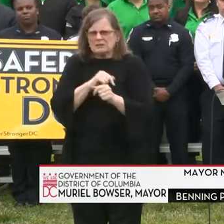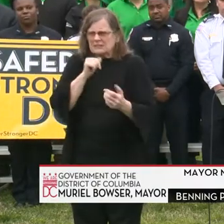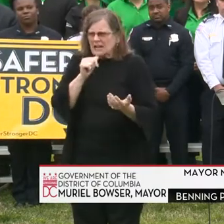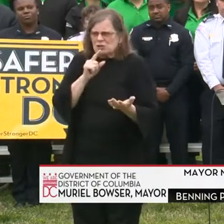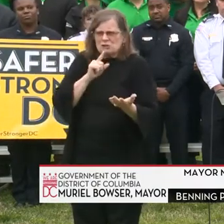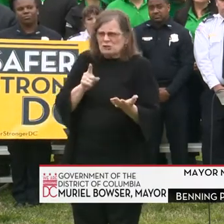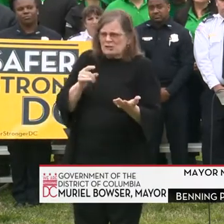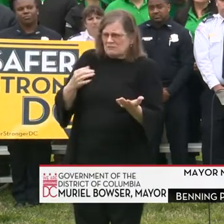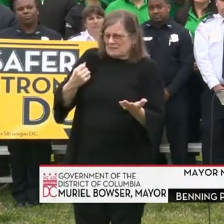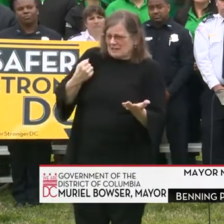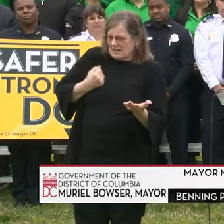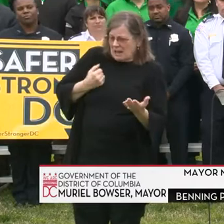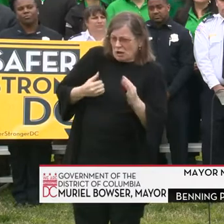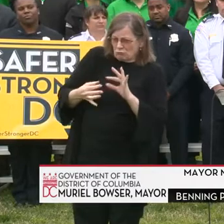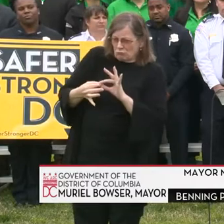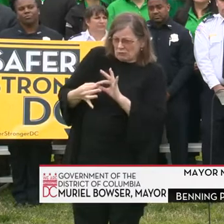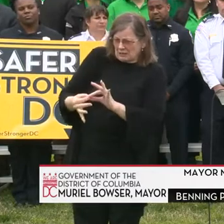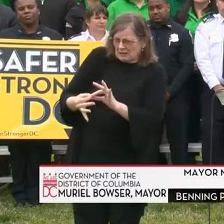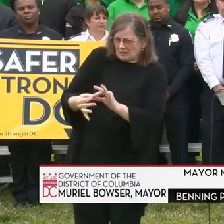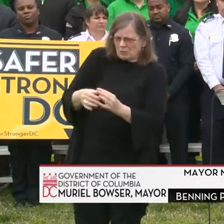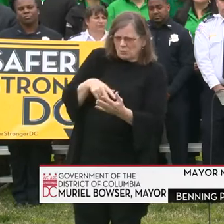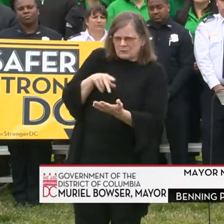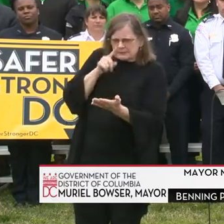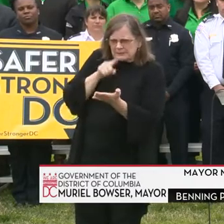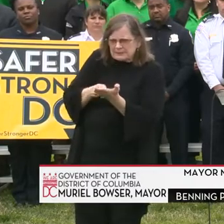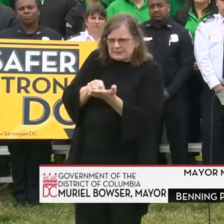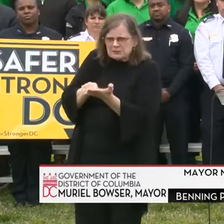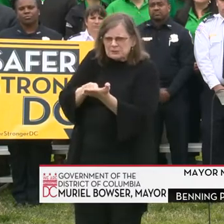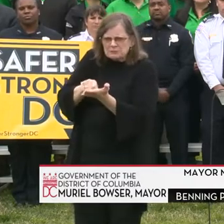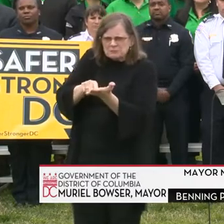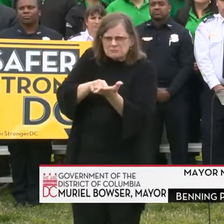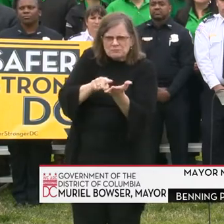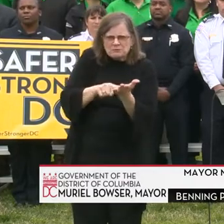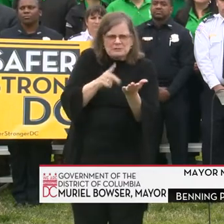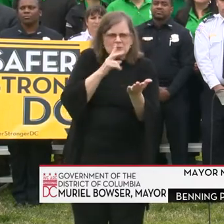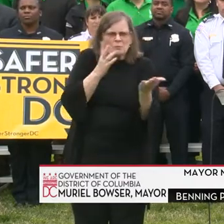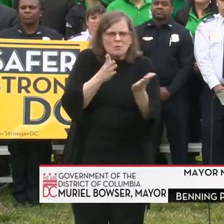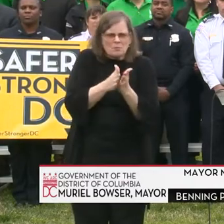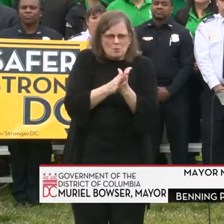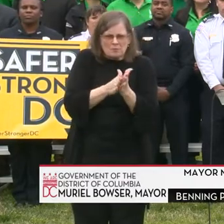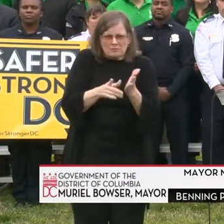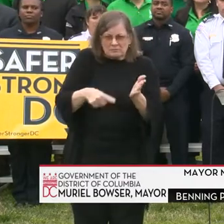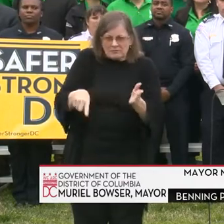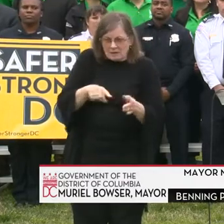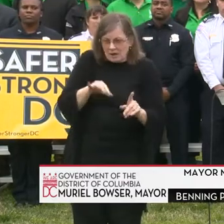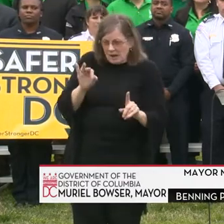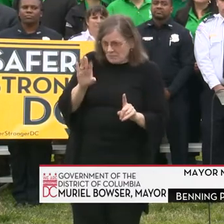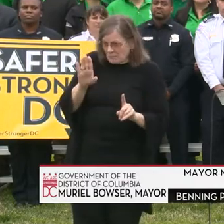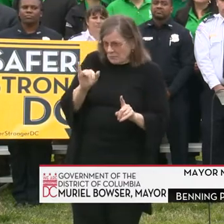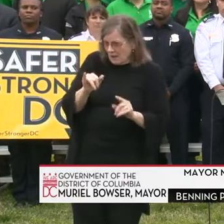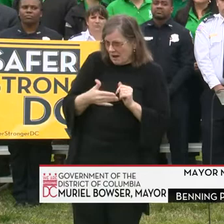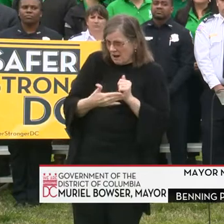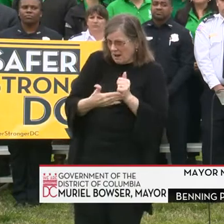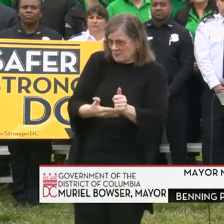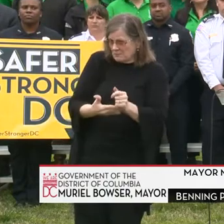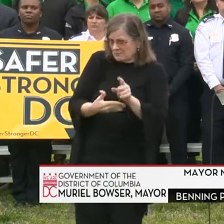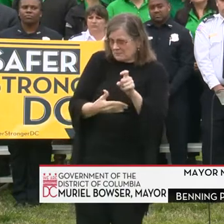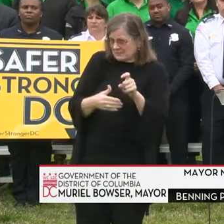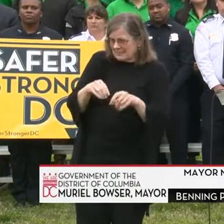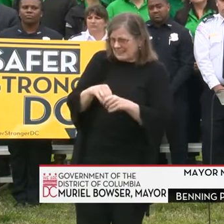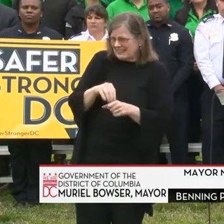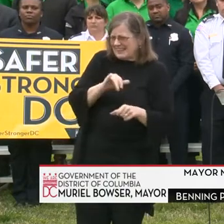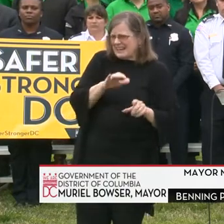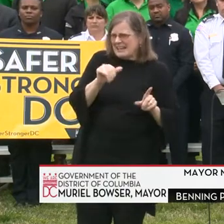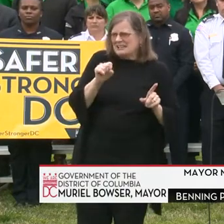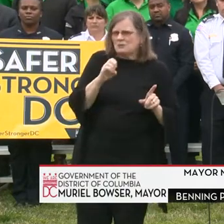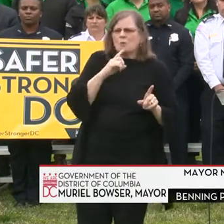one of the things we will look to see if that was a motive in this case. Is the FBI helping you in this case? We will always reach out to our